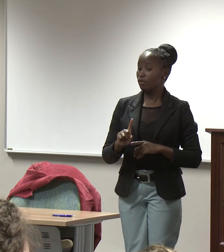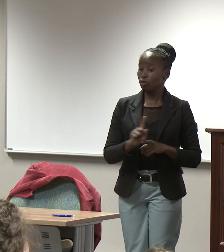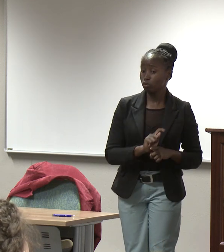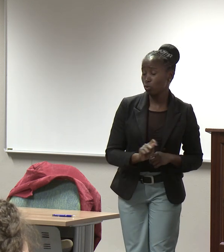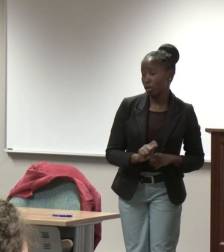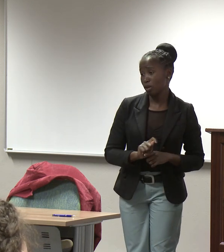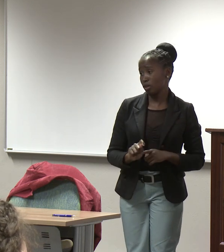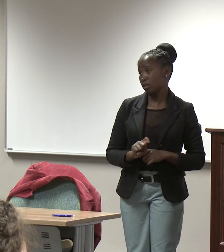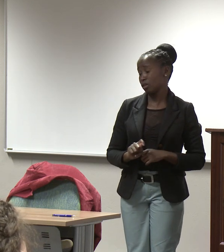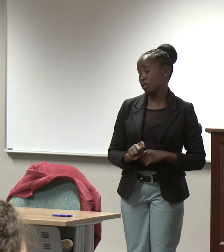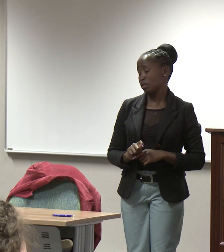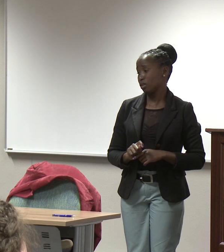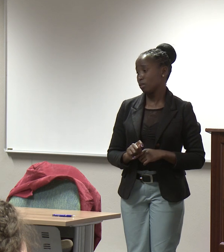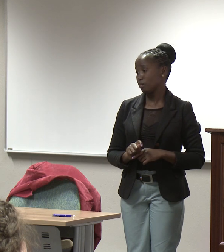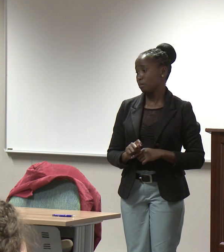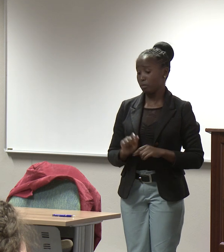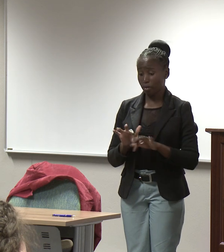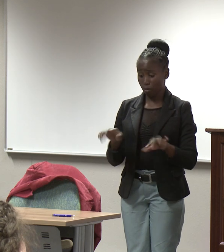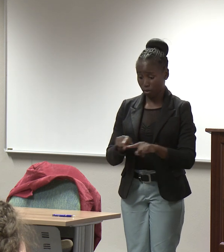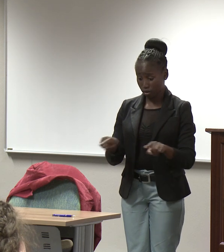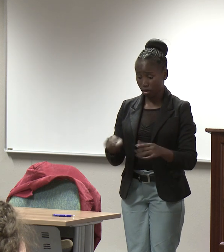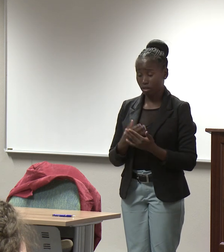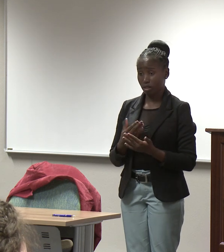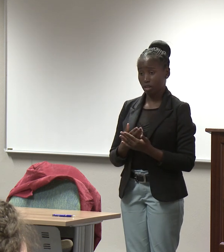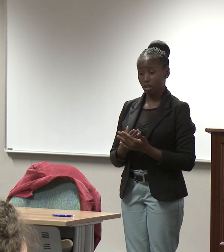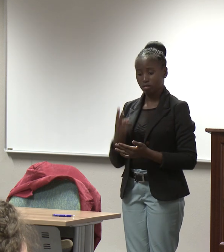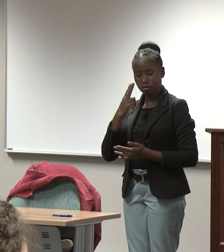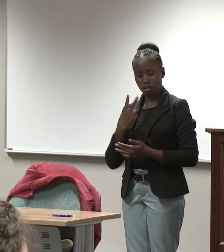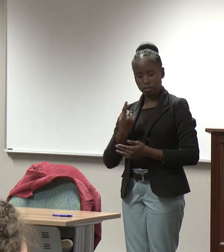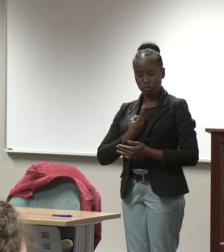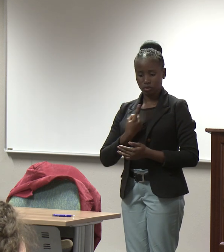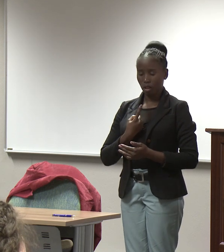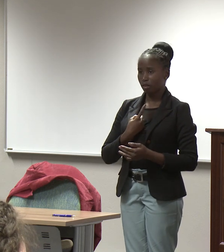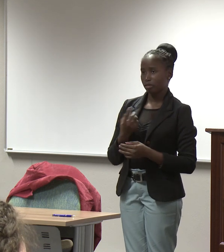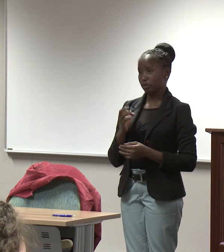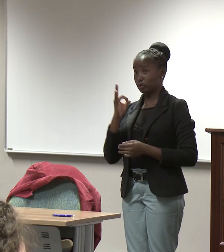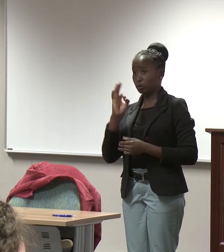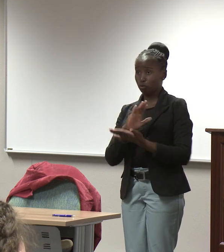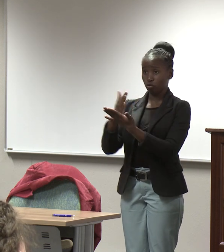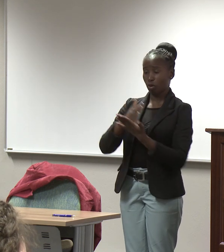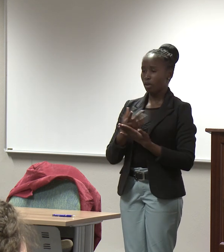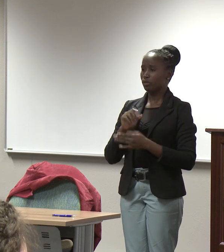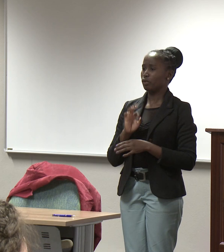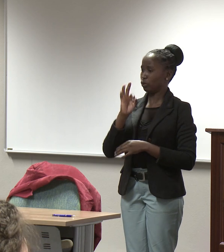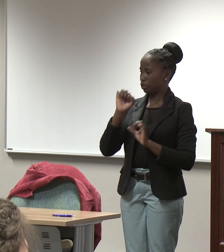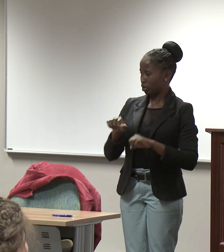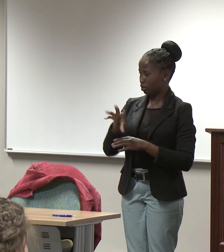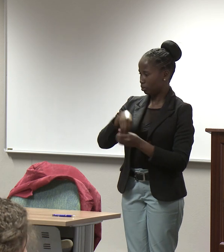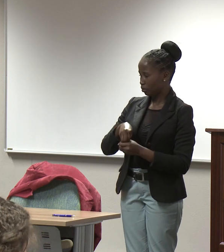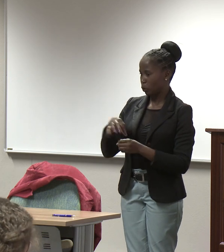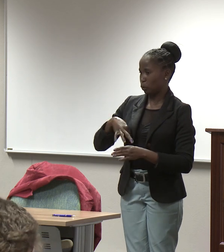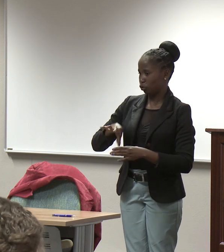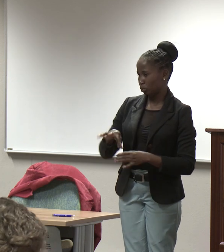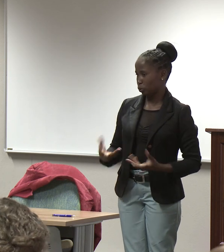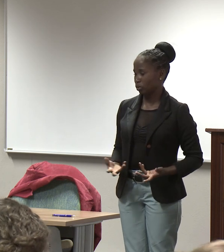that can consider themselves as co-owners of a shared future. That they represent the